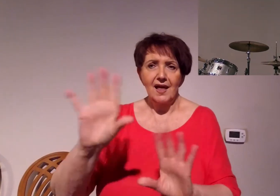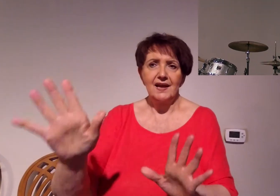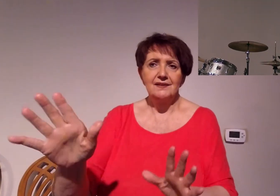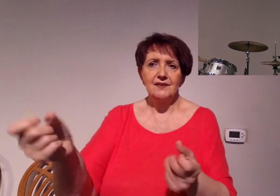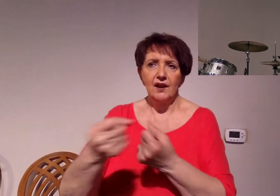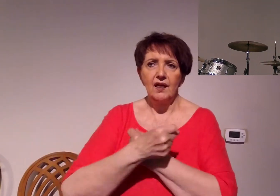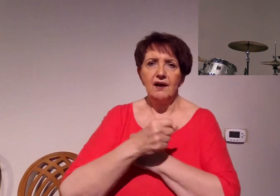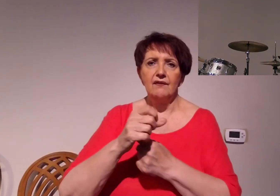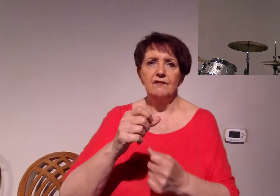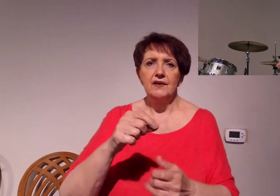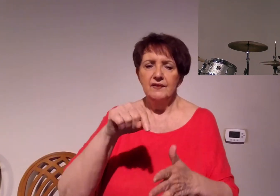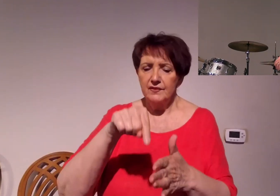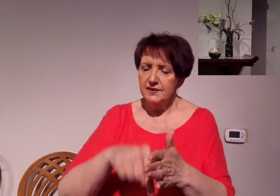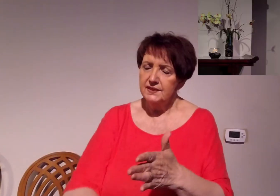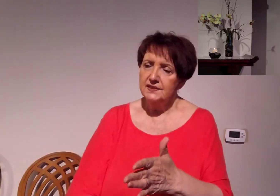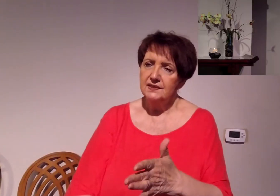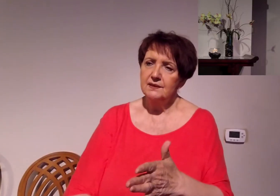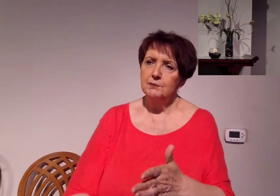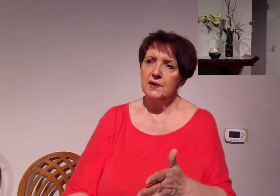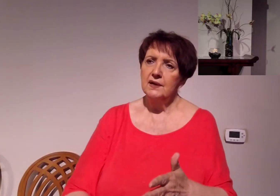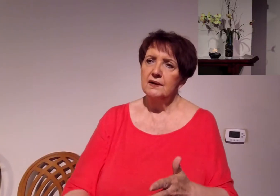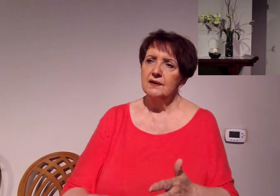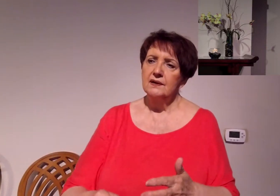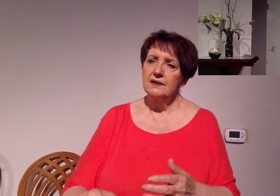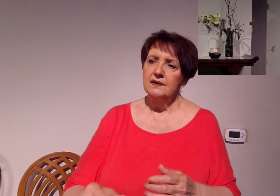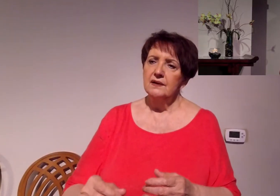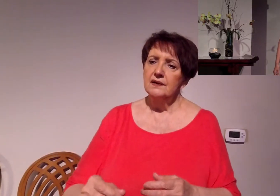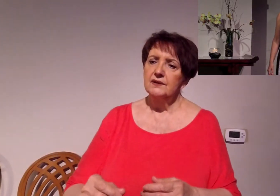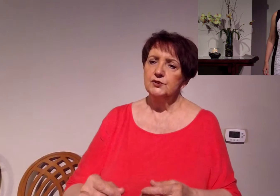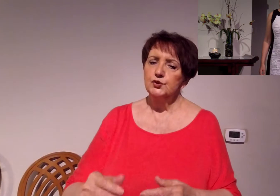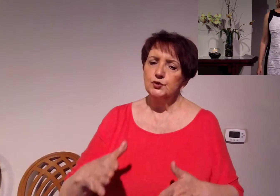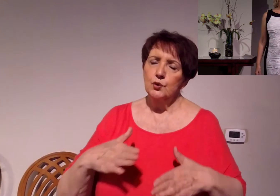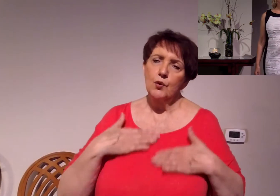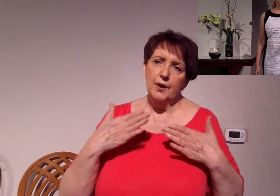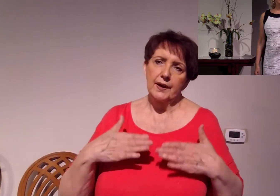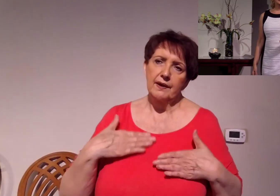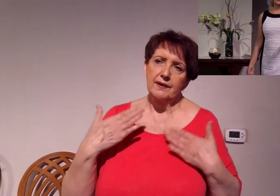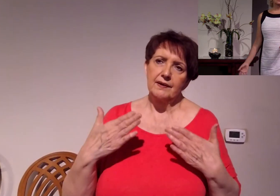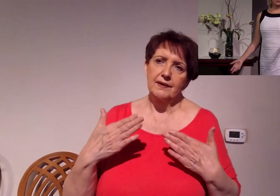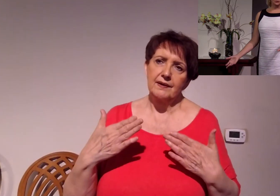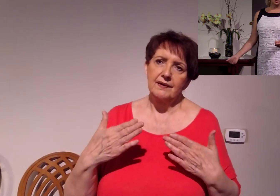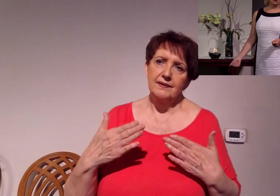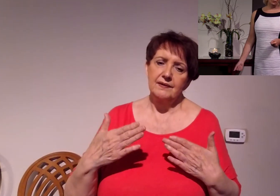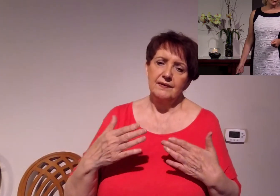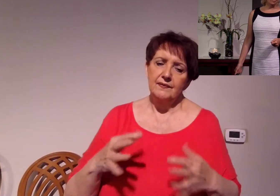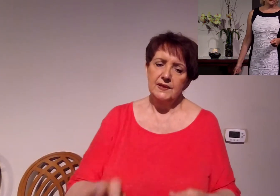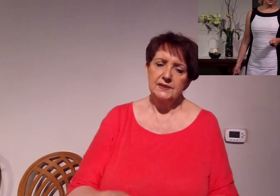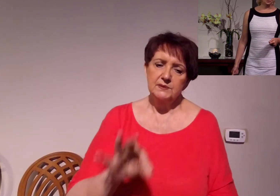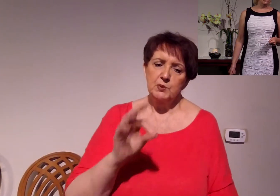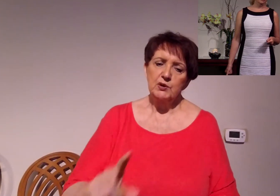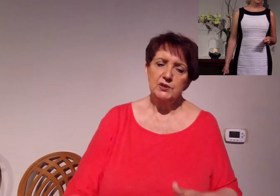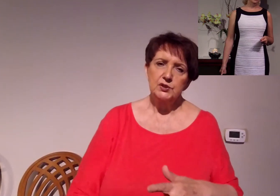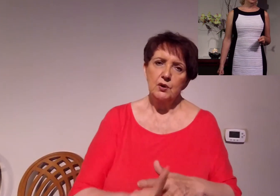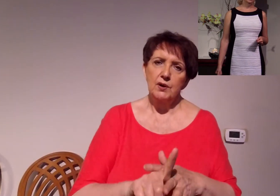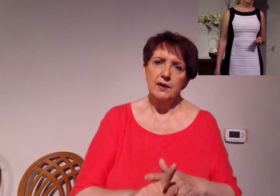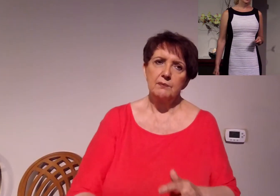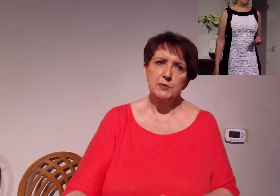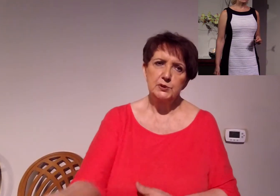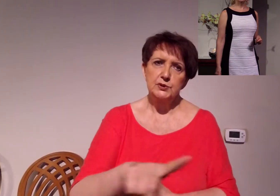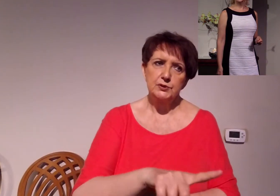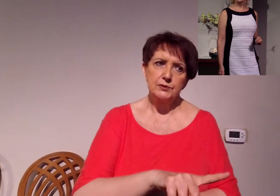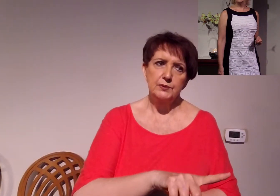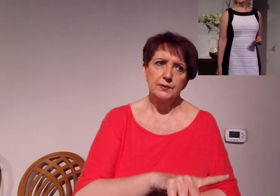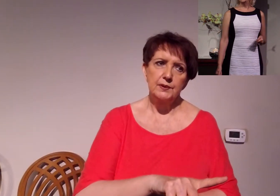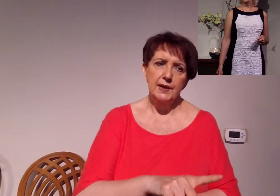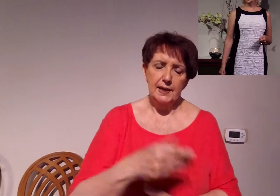the profound, undefended joy that is Spirit showing up as you,